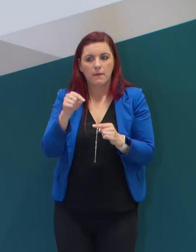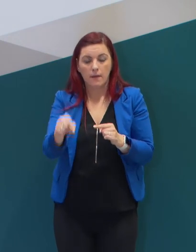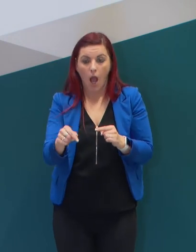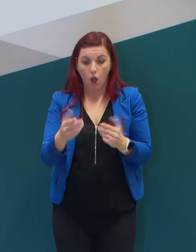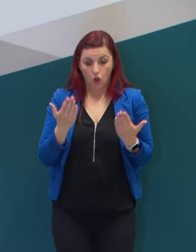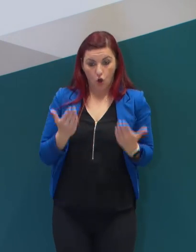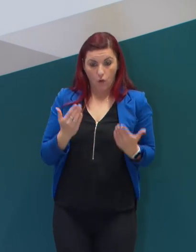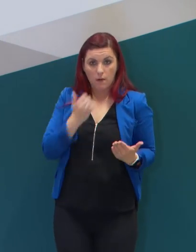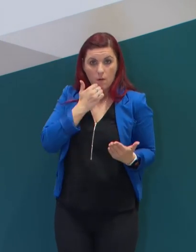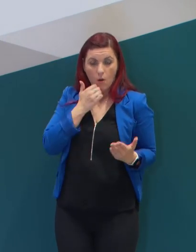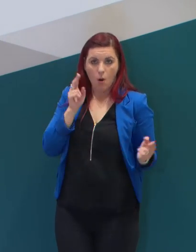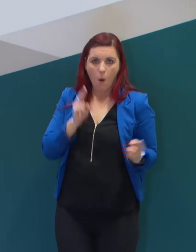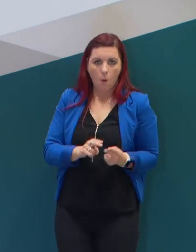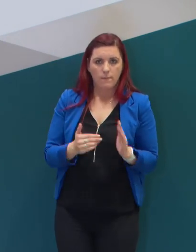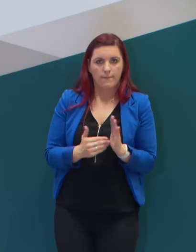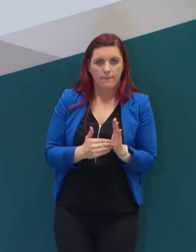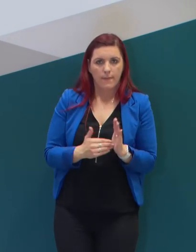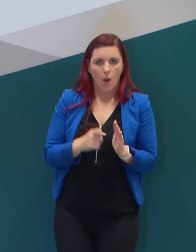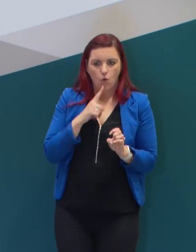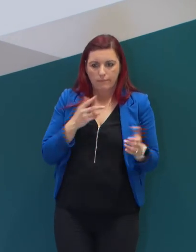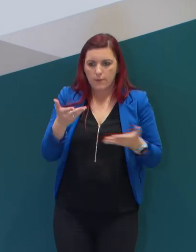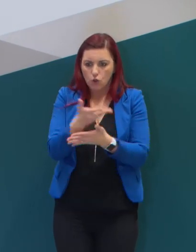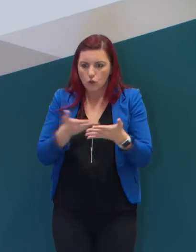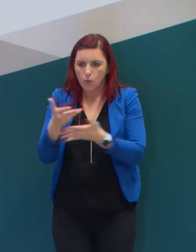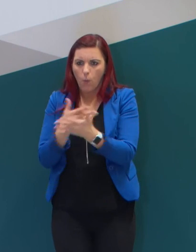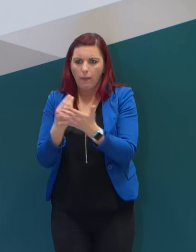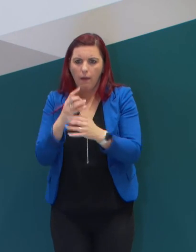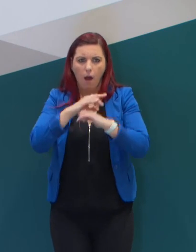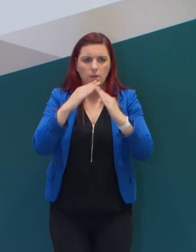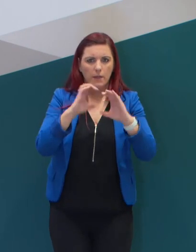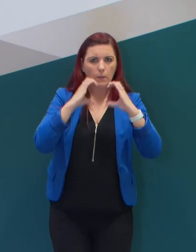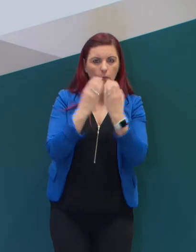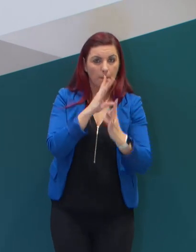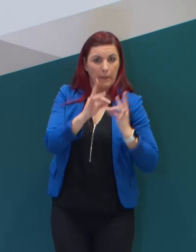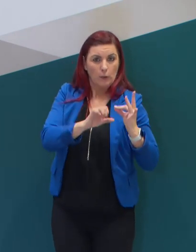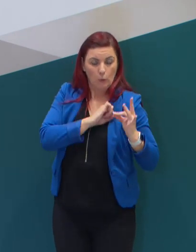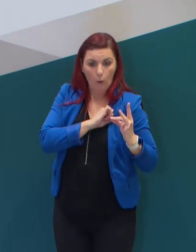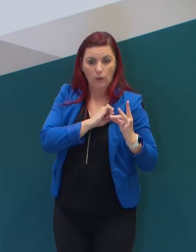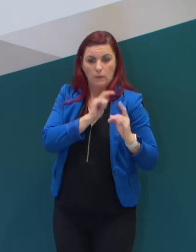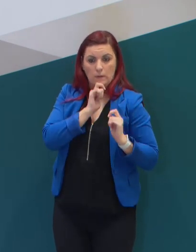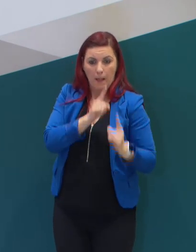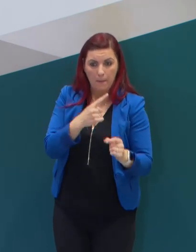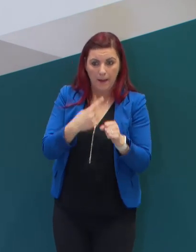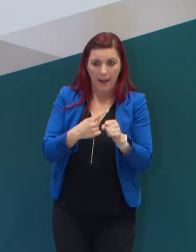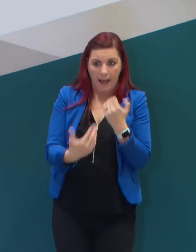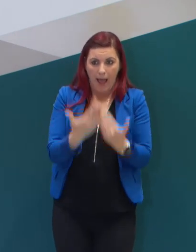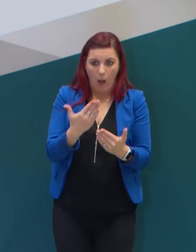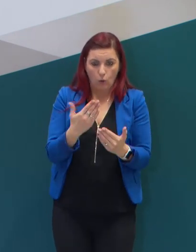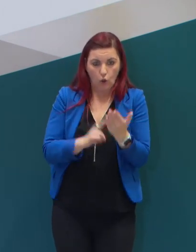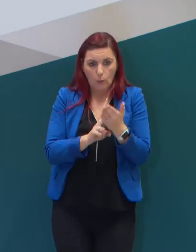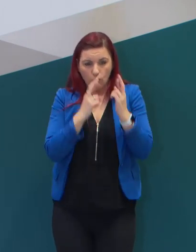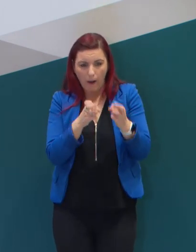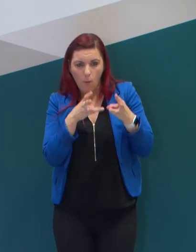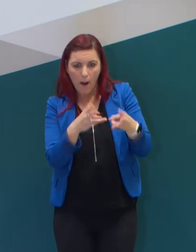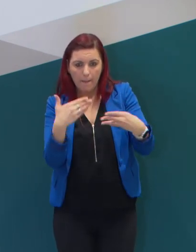low, and we're in discussions with our hospitals, community, to make sure to reinforce the message as to how they should be used appropriately by